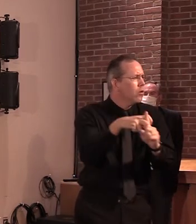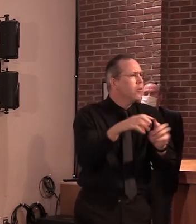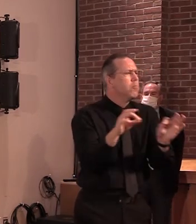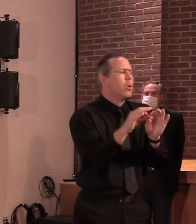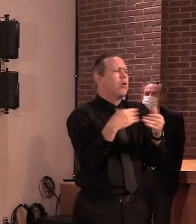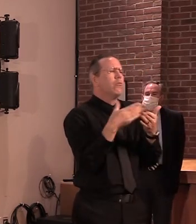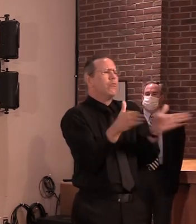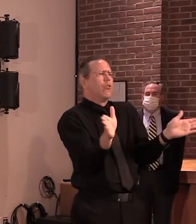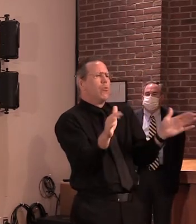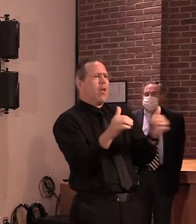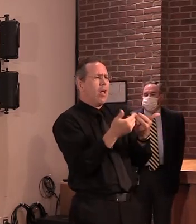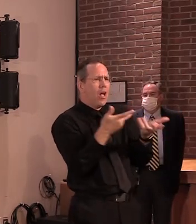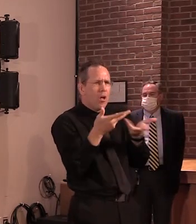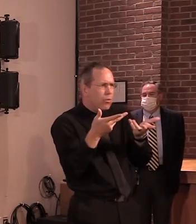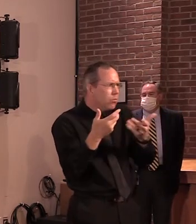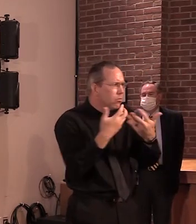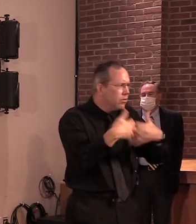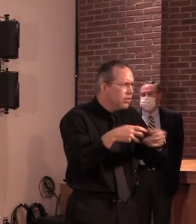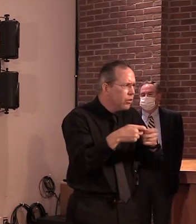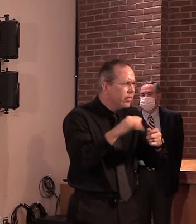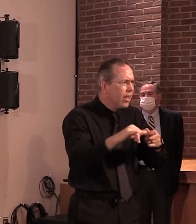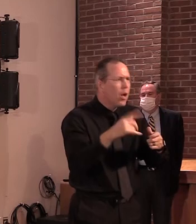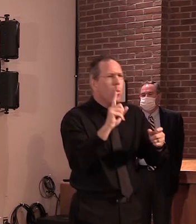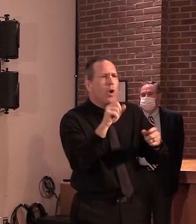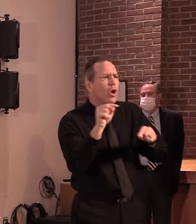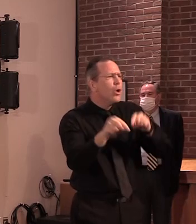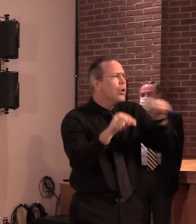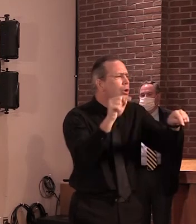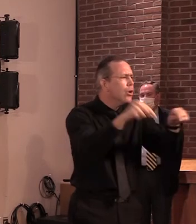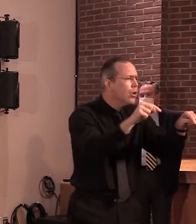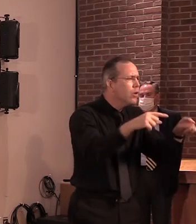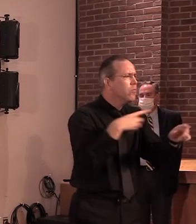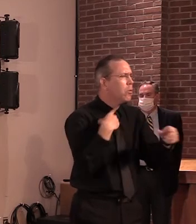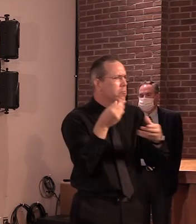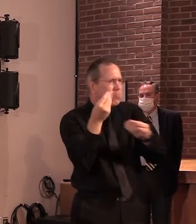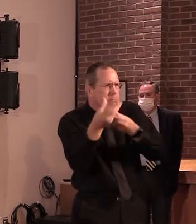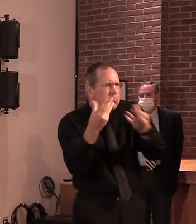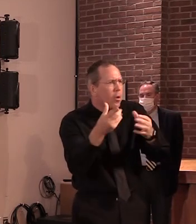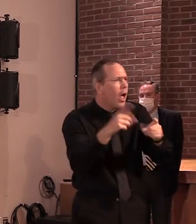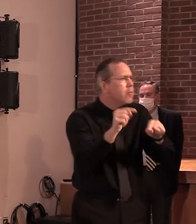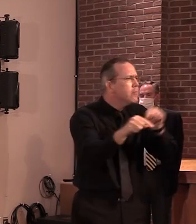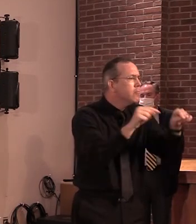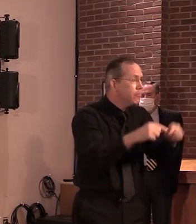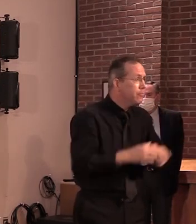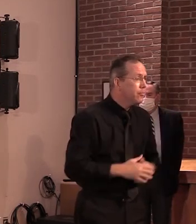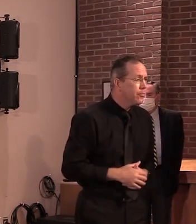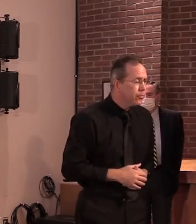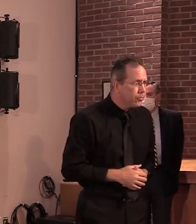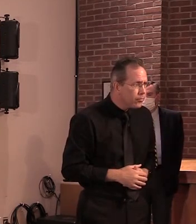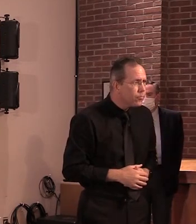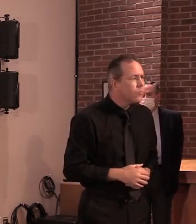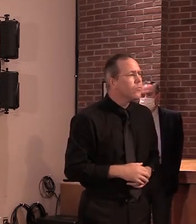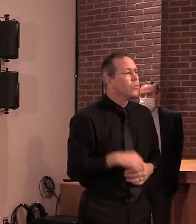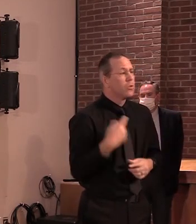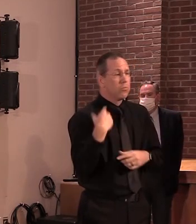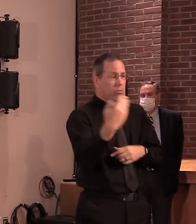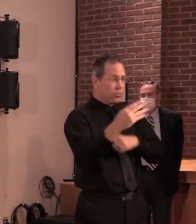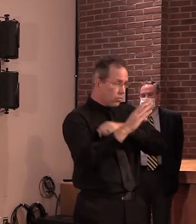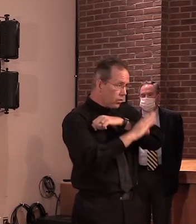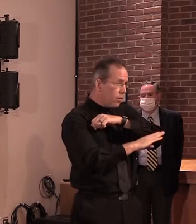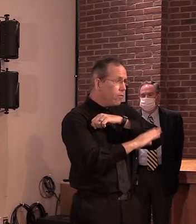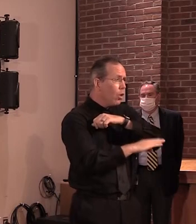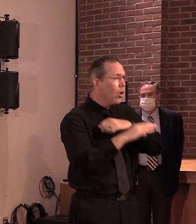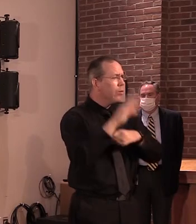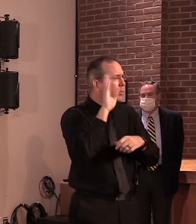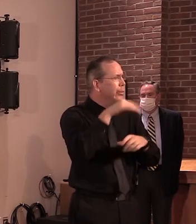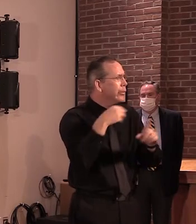And as we are heading into flu season, there are bound to be rumors, misinformation, and coronavirus scares swirling